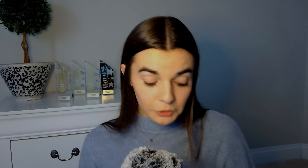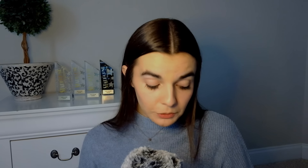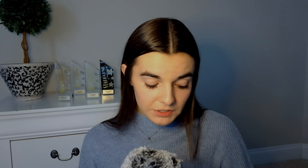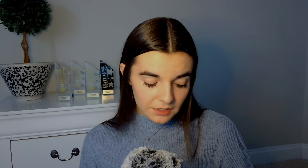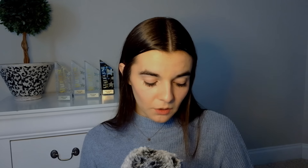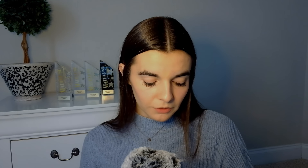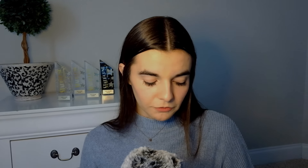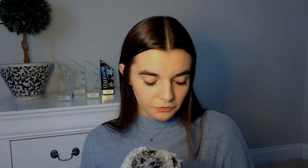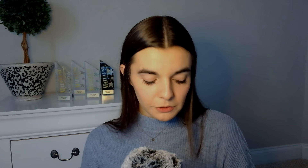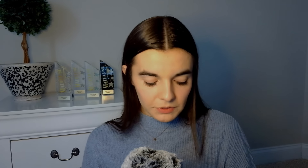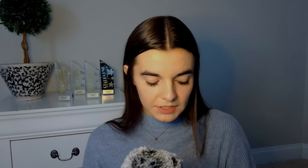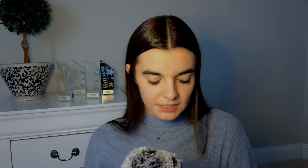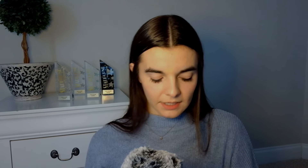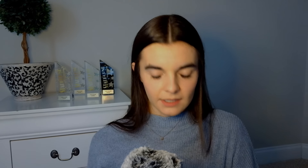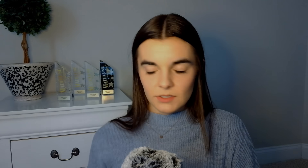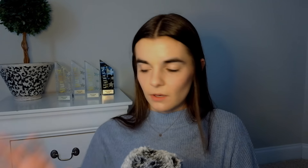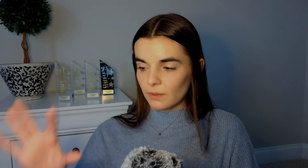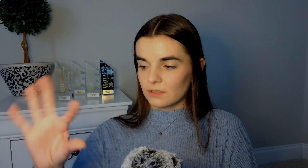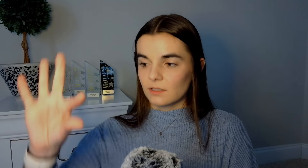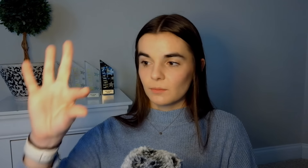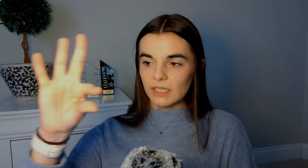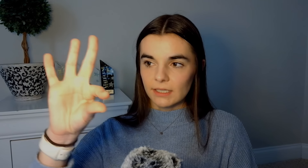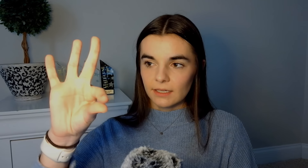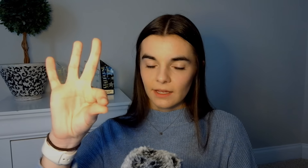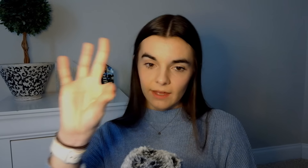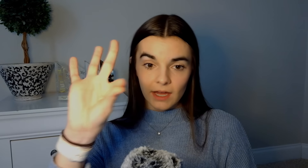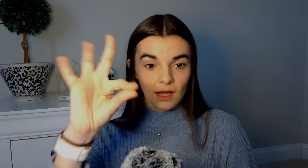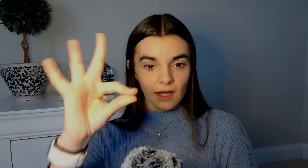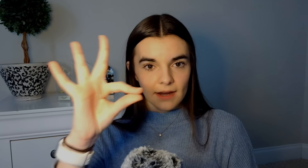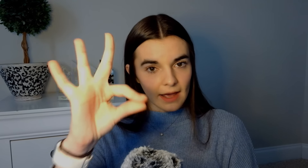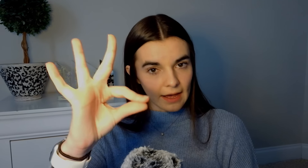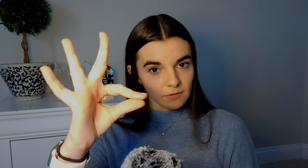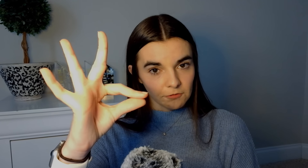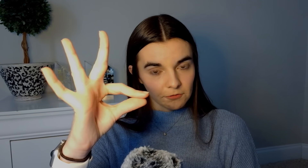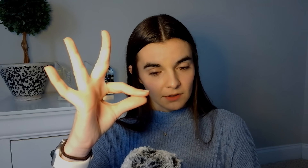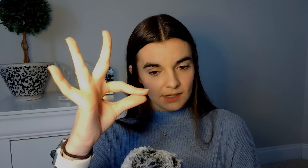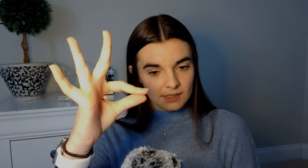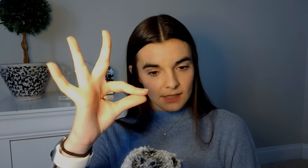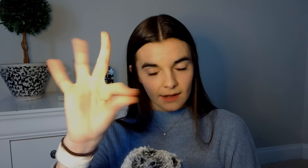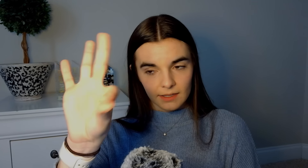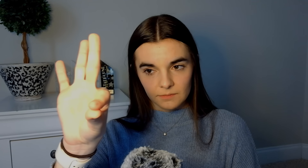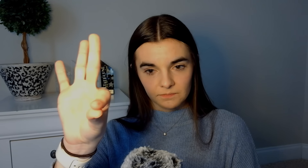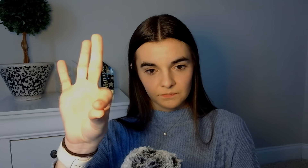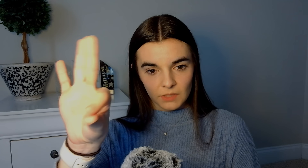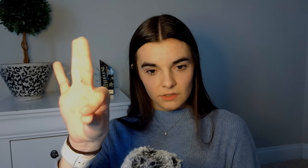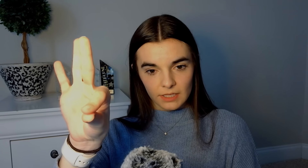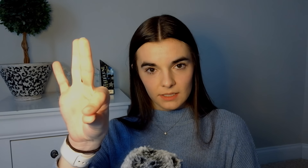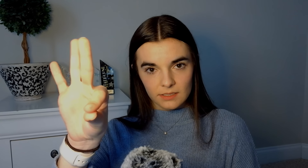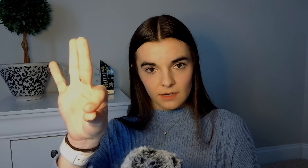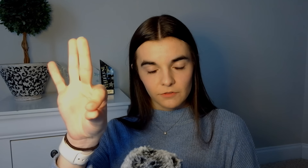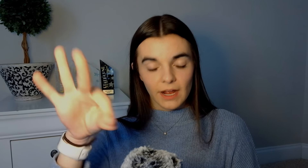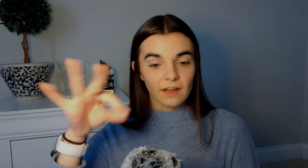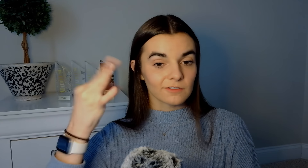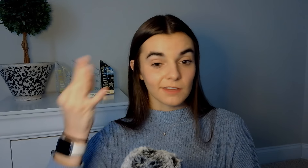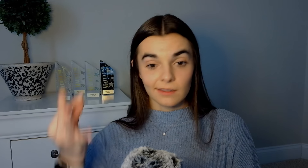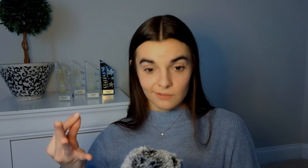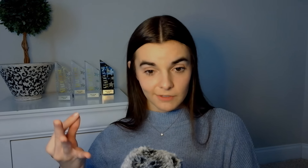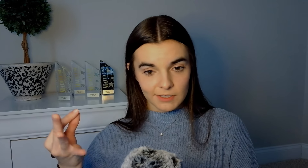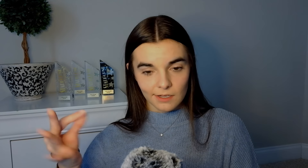Fruit or fruits is going to be an F sign, like the sign for F, like the first letter